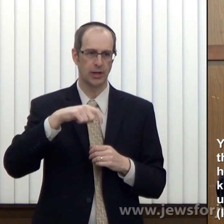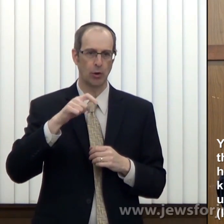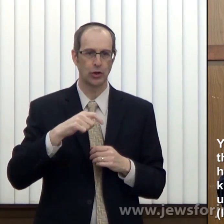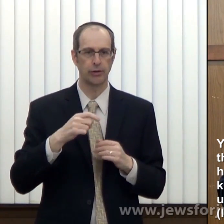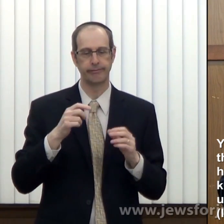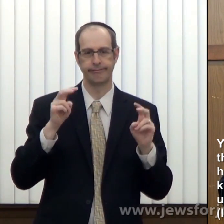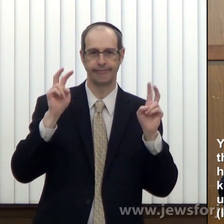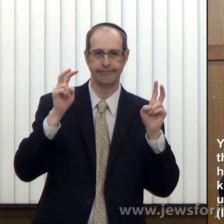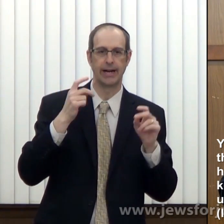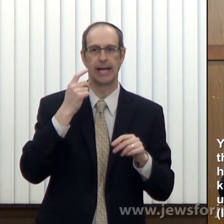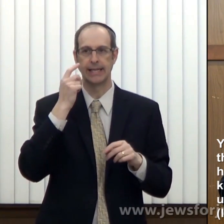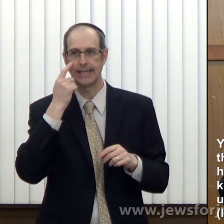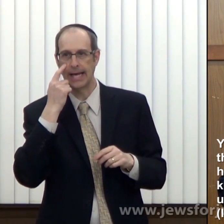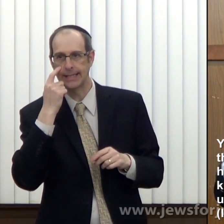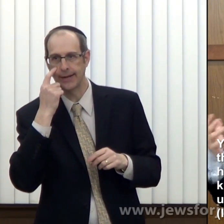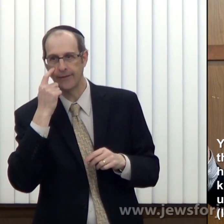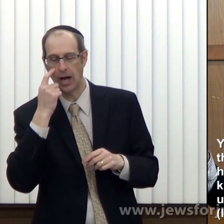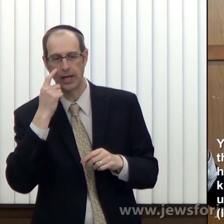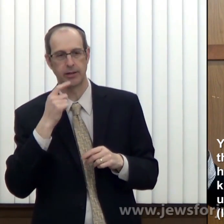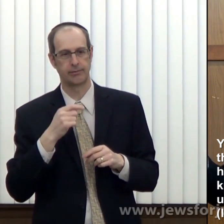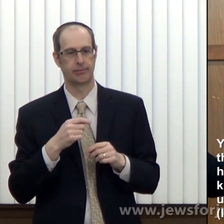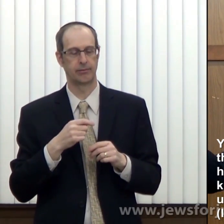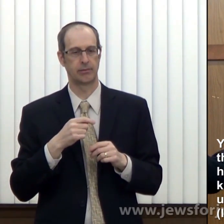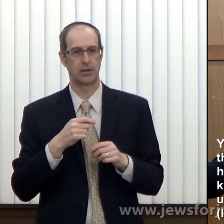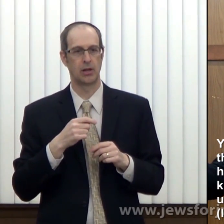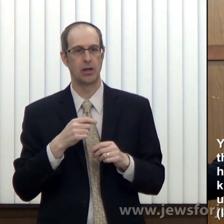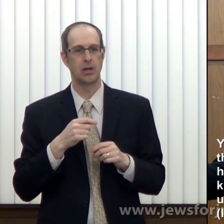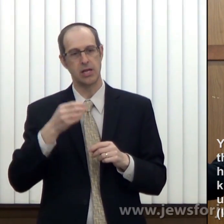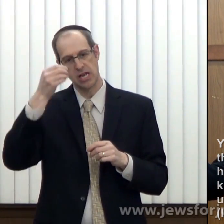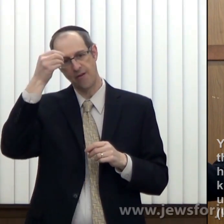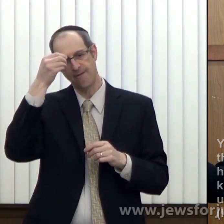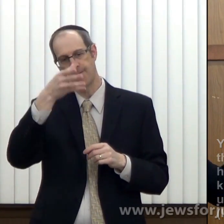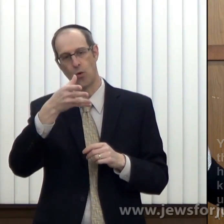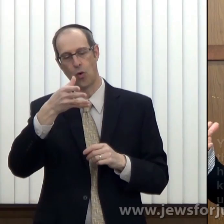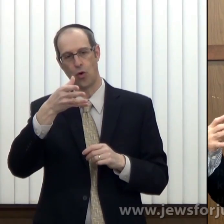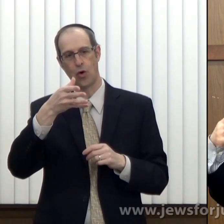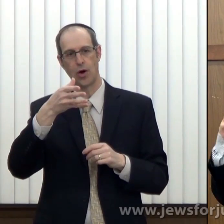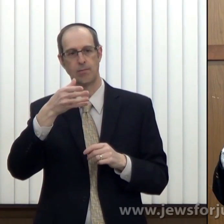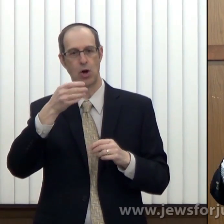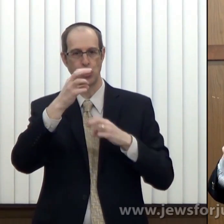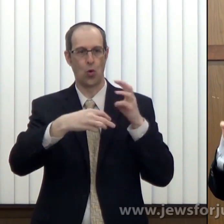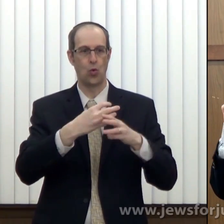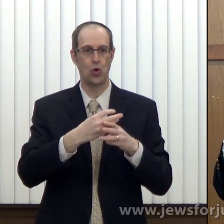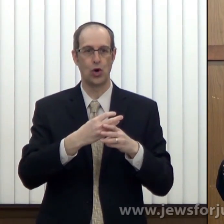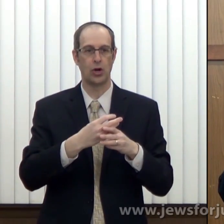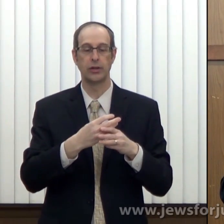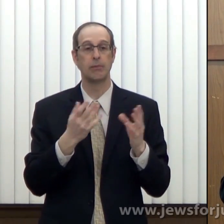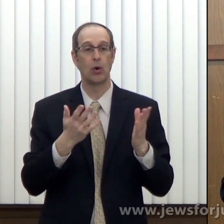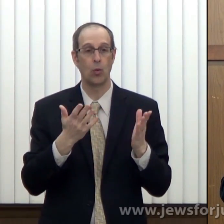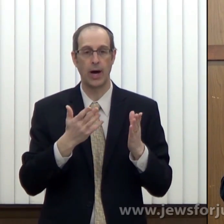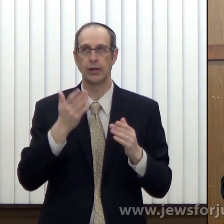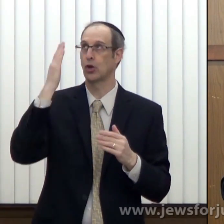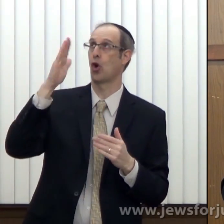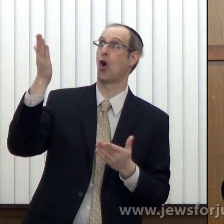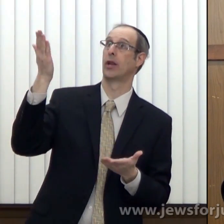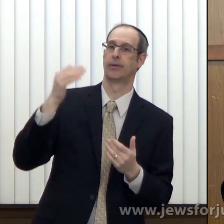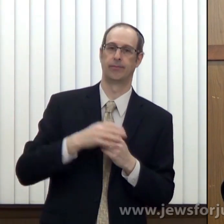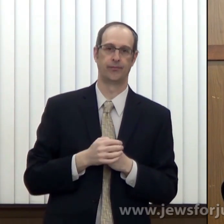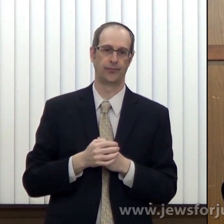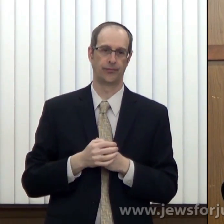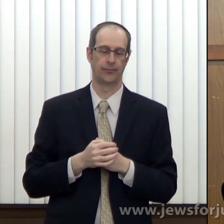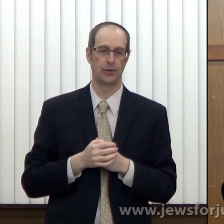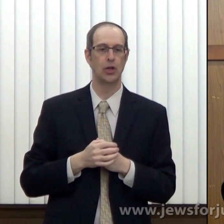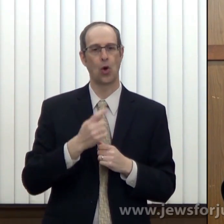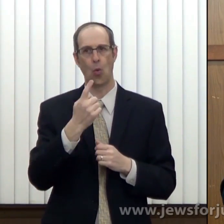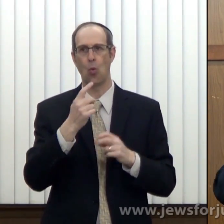testify about God to the world. And so one of the themes in the